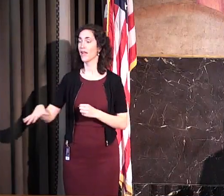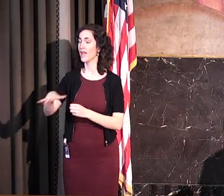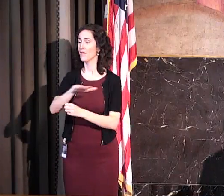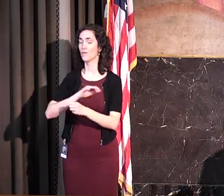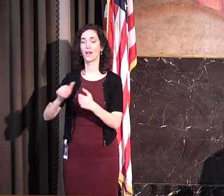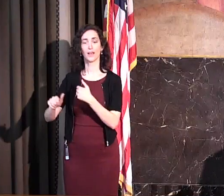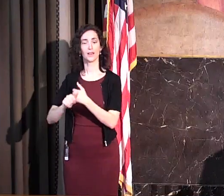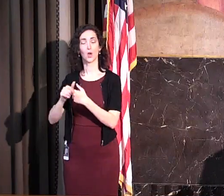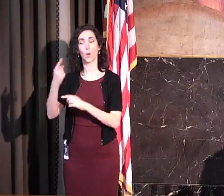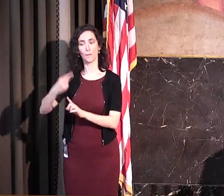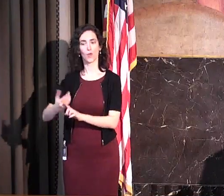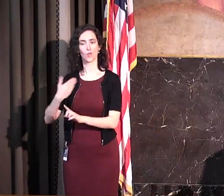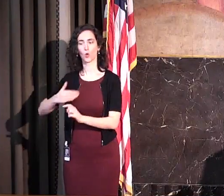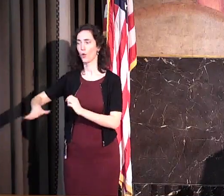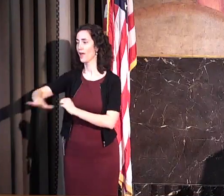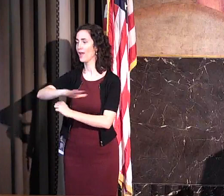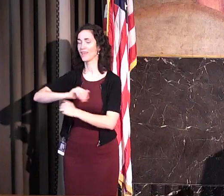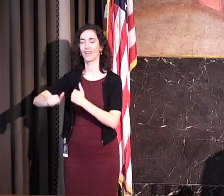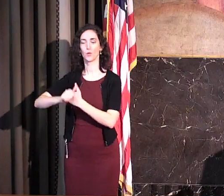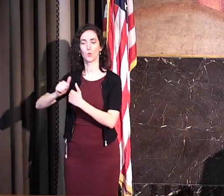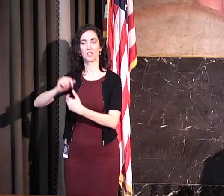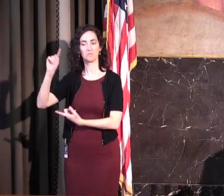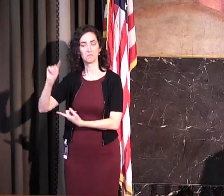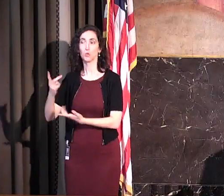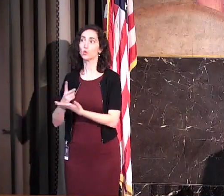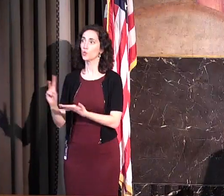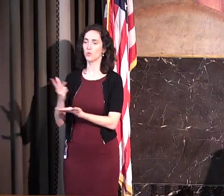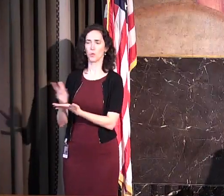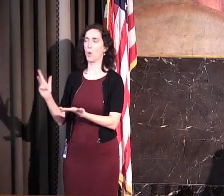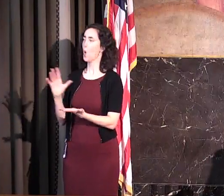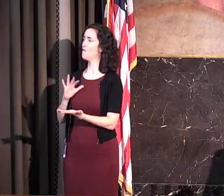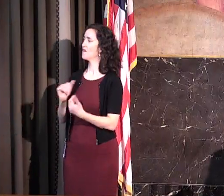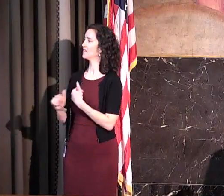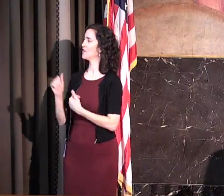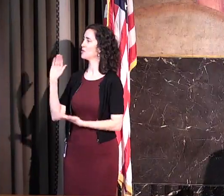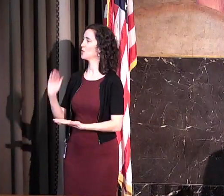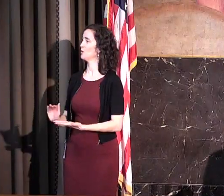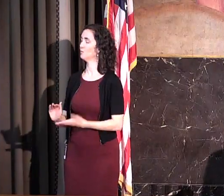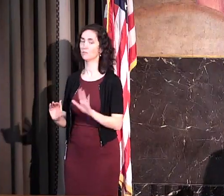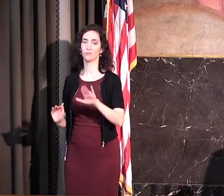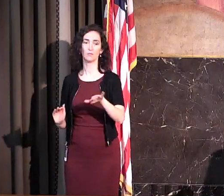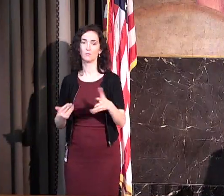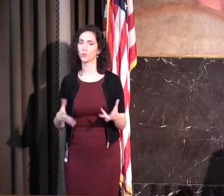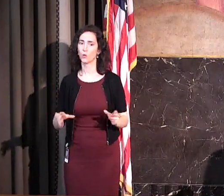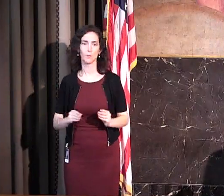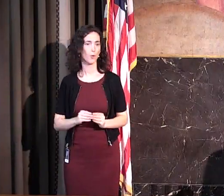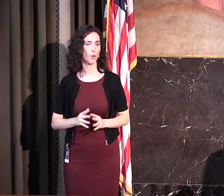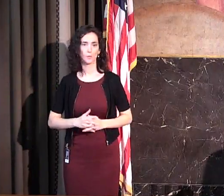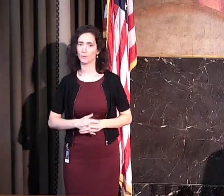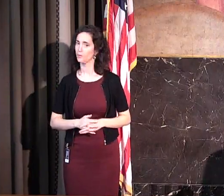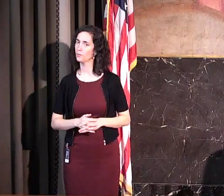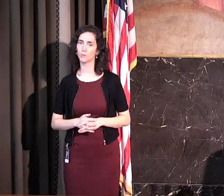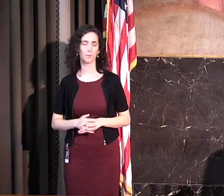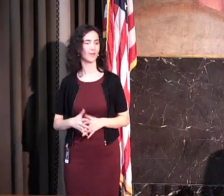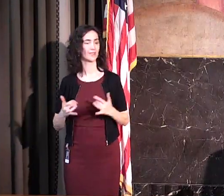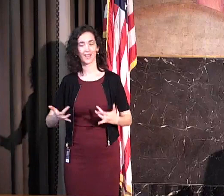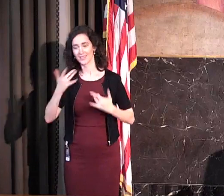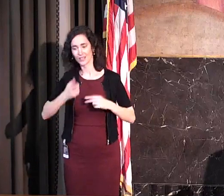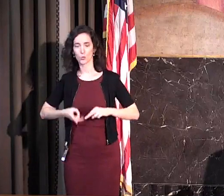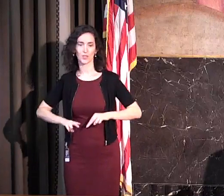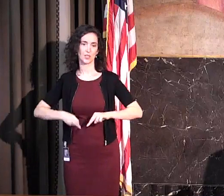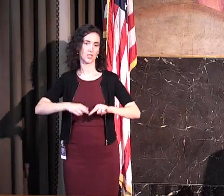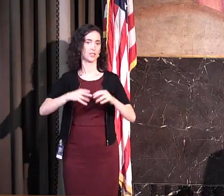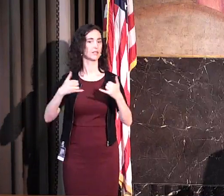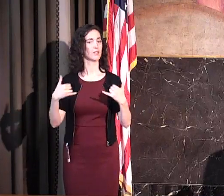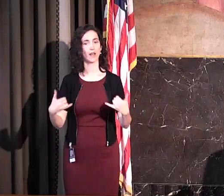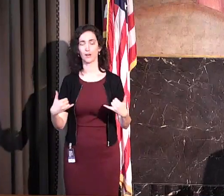environment a month ago, even 2 or 3 weeks ago, we are not now. We are in the middle of a surge right now. The risk